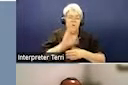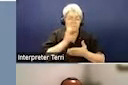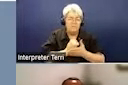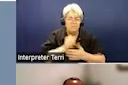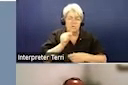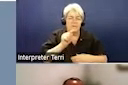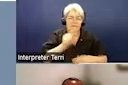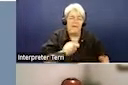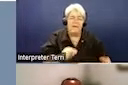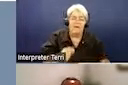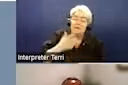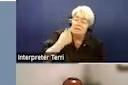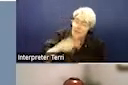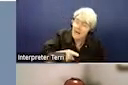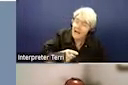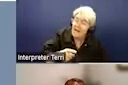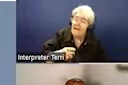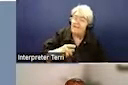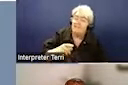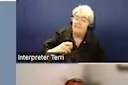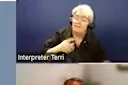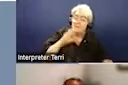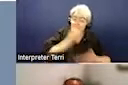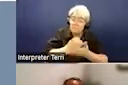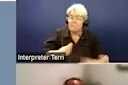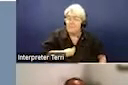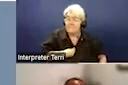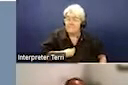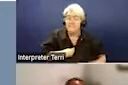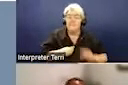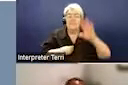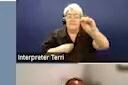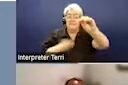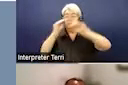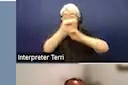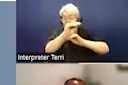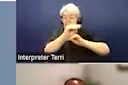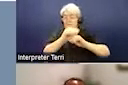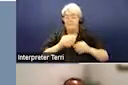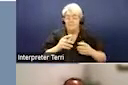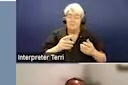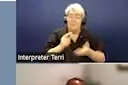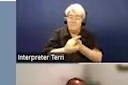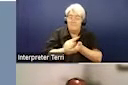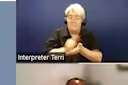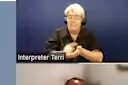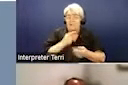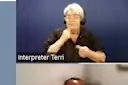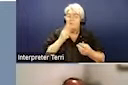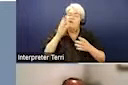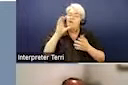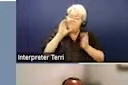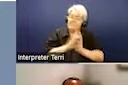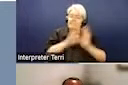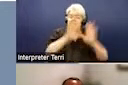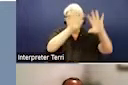If you would be so kind to send us a picture, we'll be updating this each week, and you'll be able to hopefully